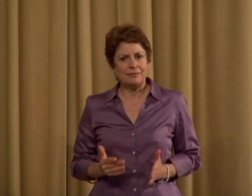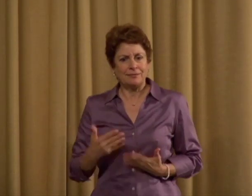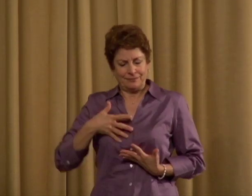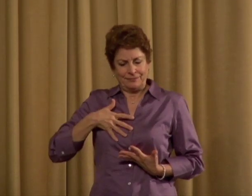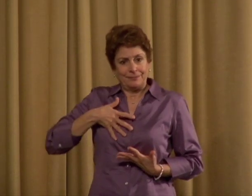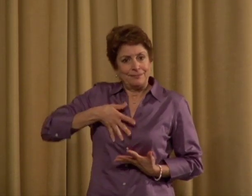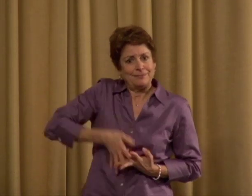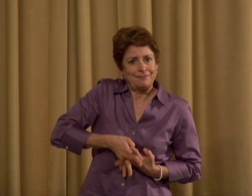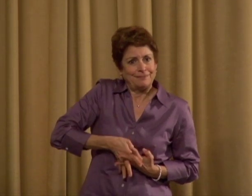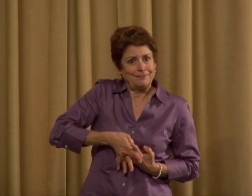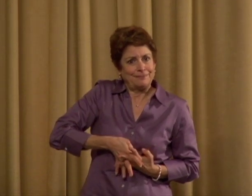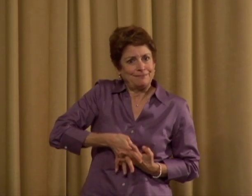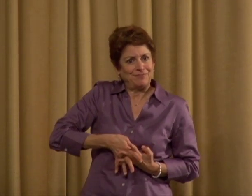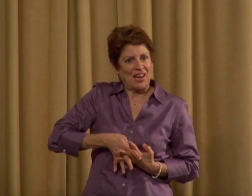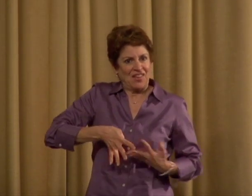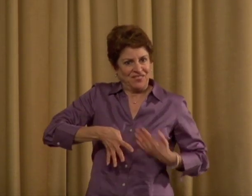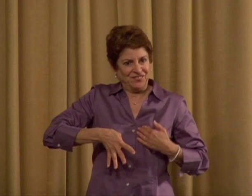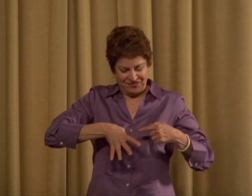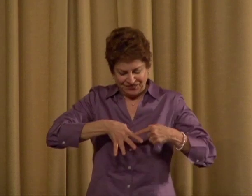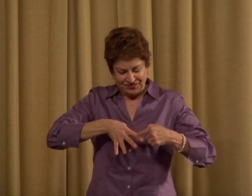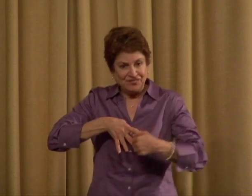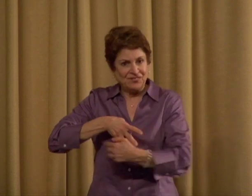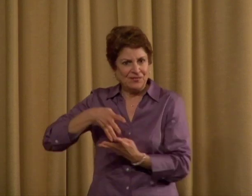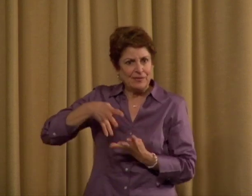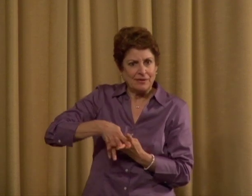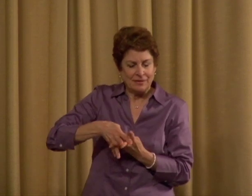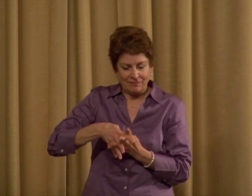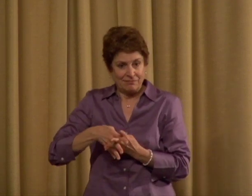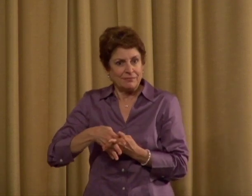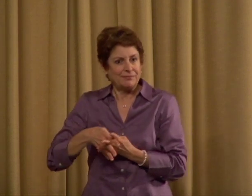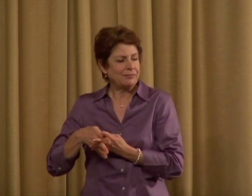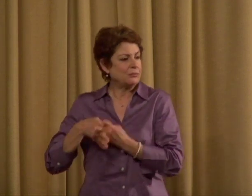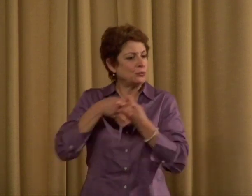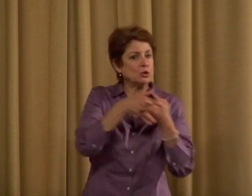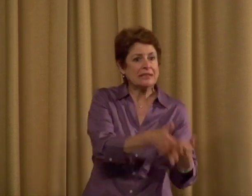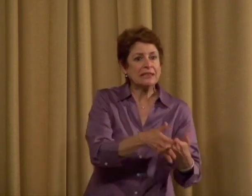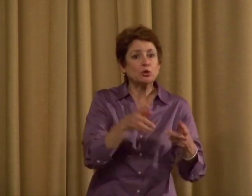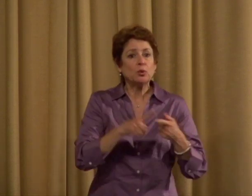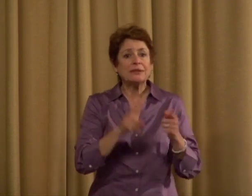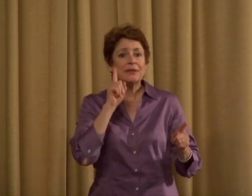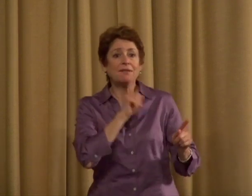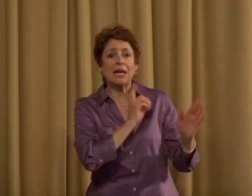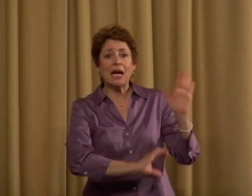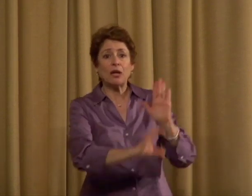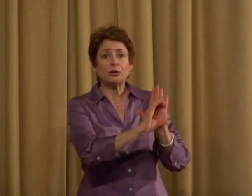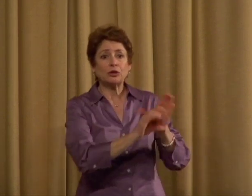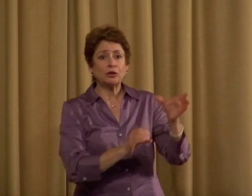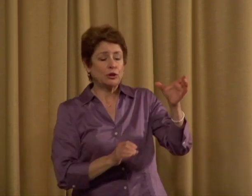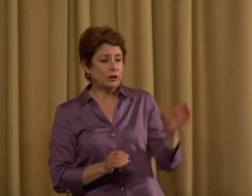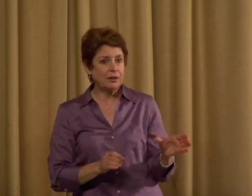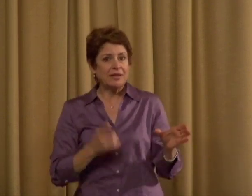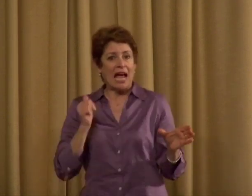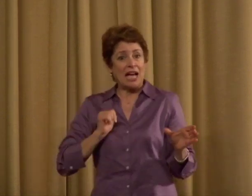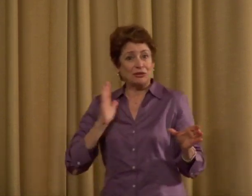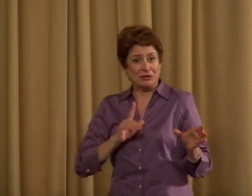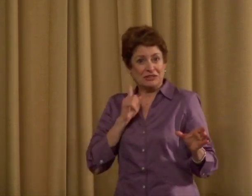So we have a deaf person, feeling very rooted to their deaf